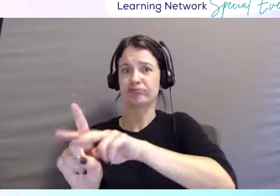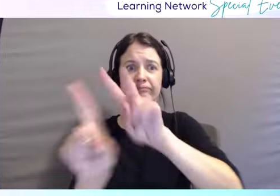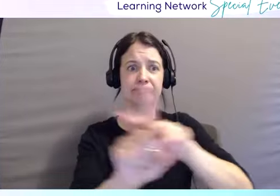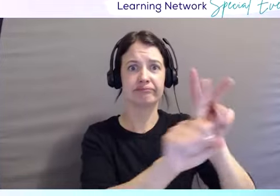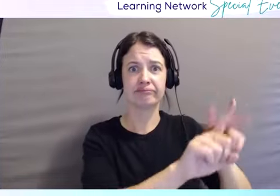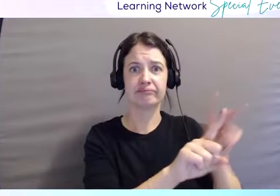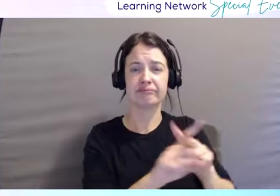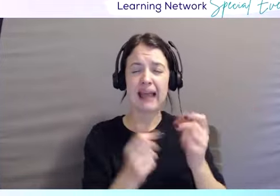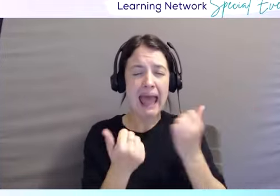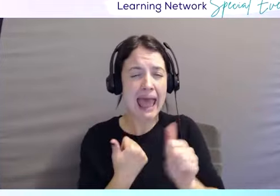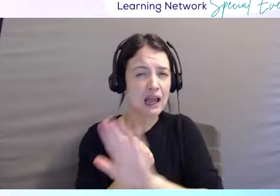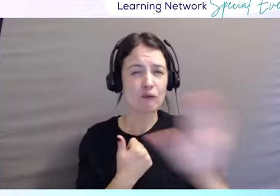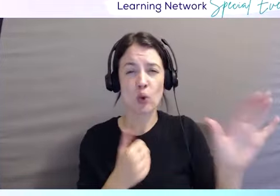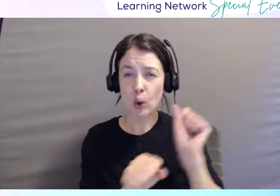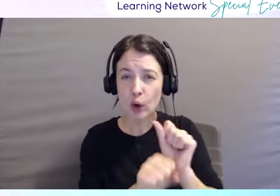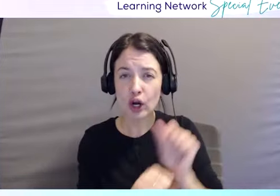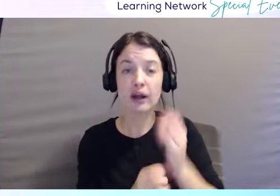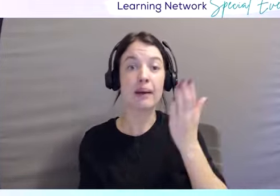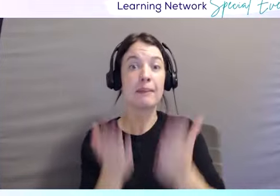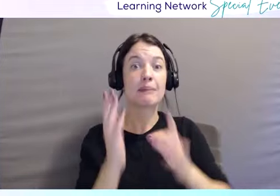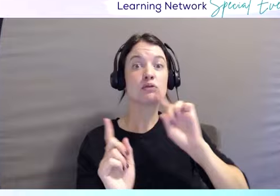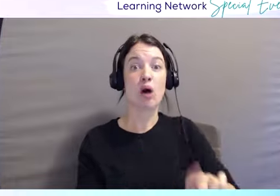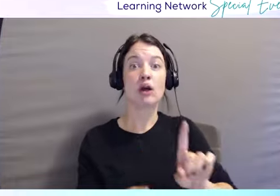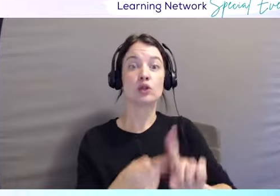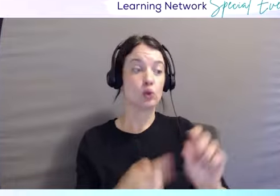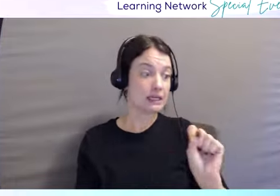to either SU or GPV or both together.